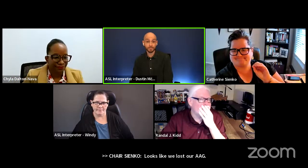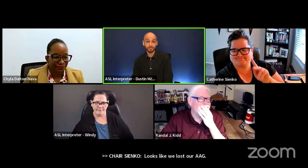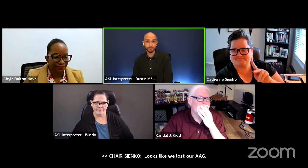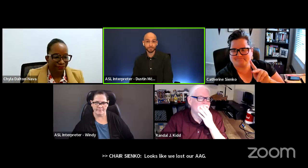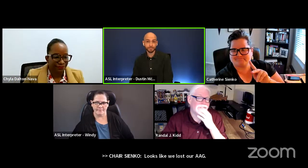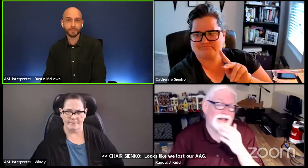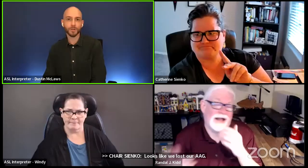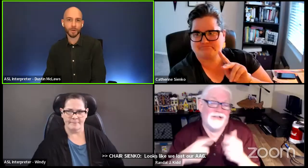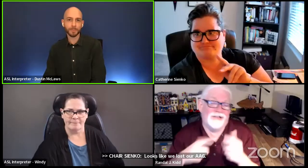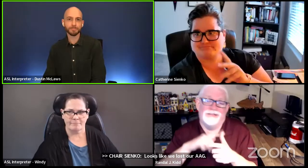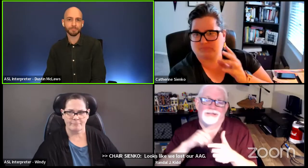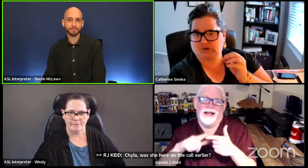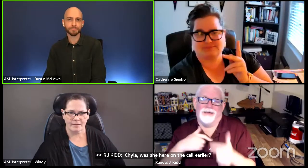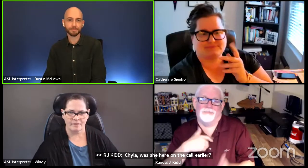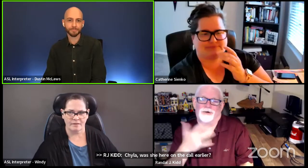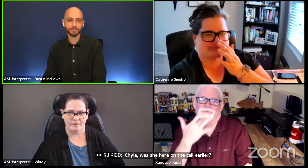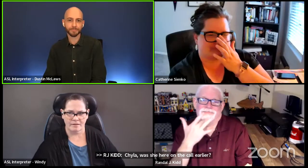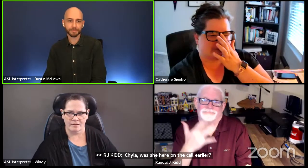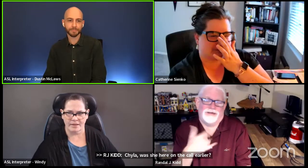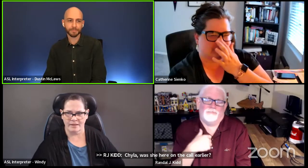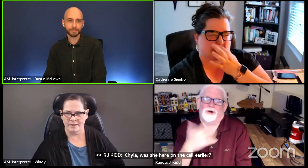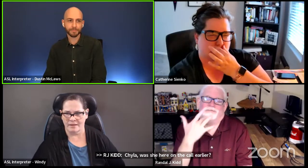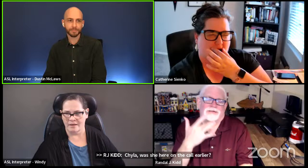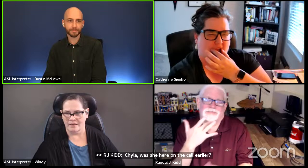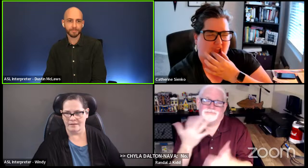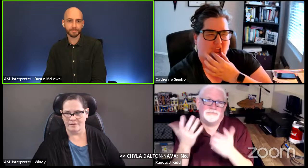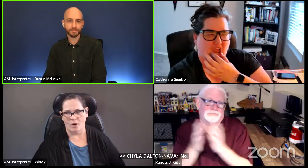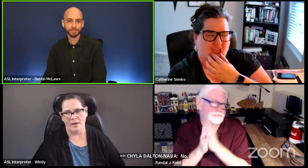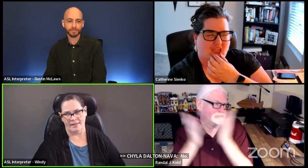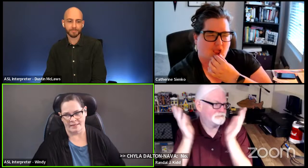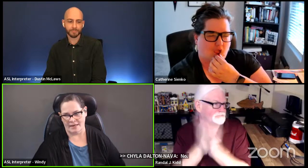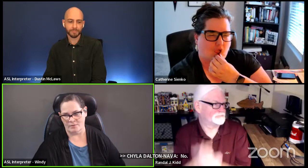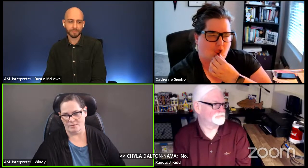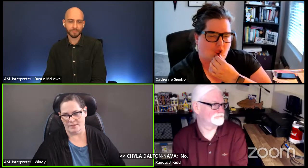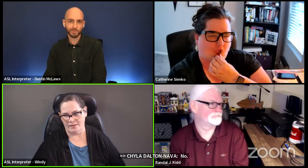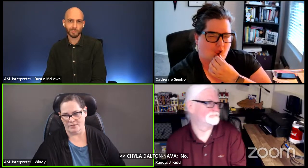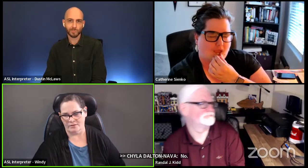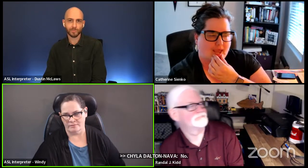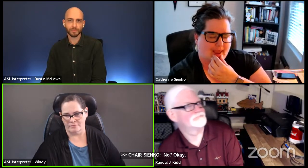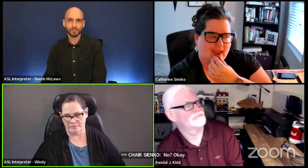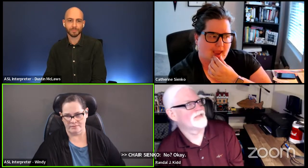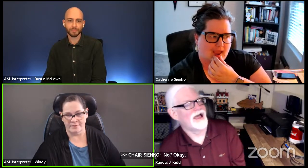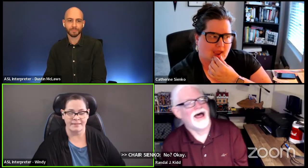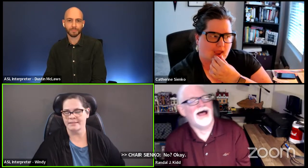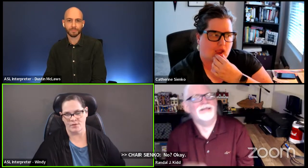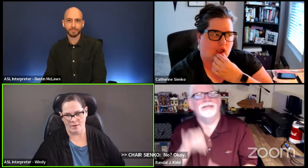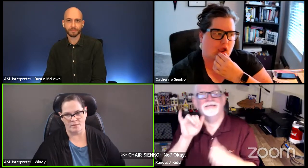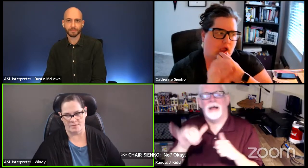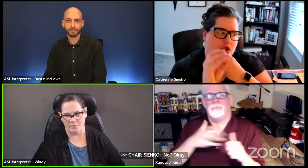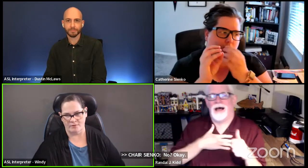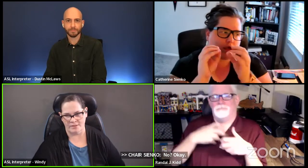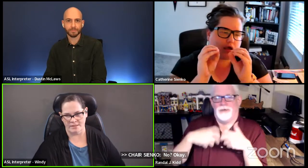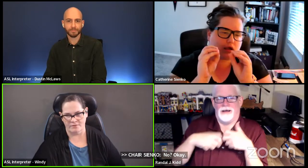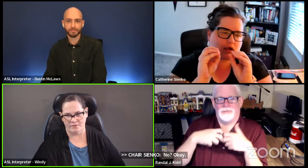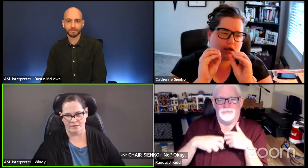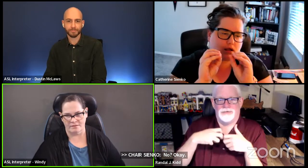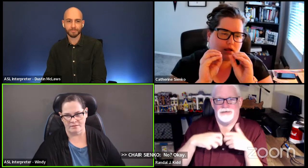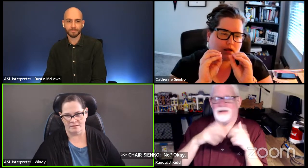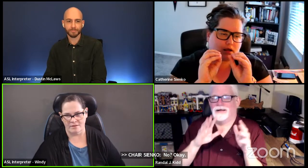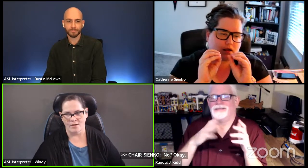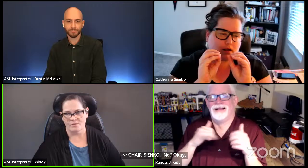No? Okay. Okay. Okay, then I would rather, so that would be my